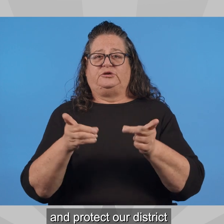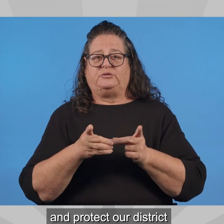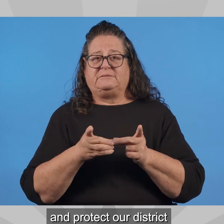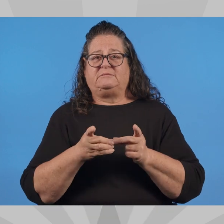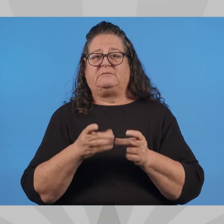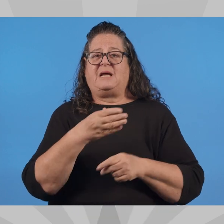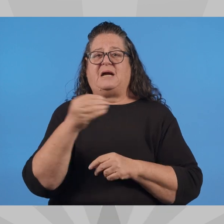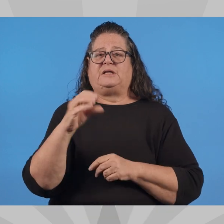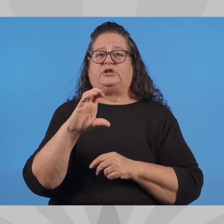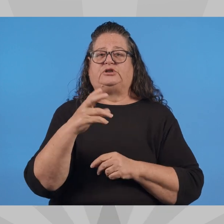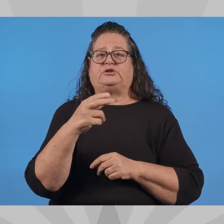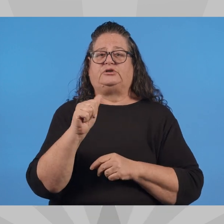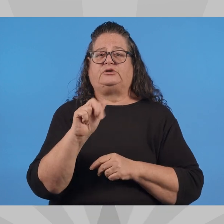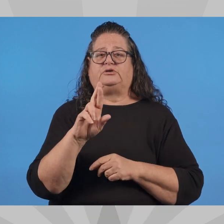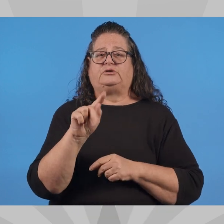schools.